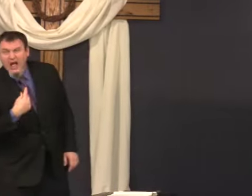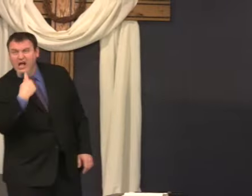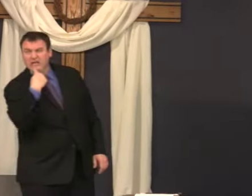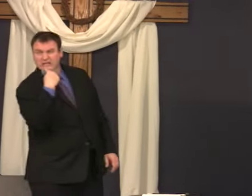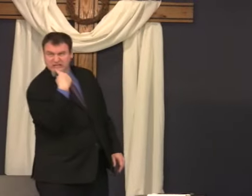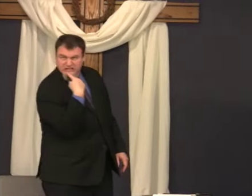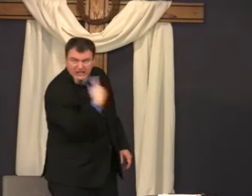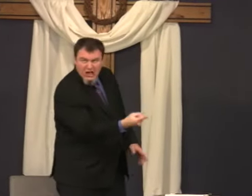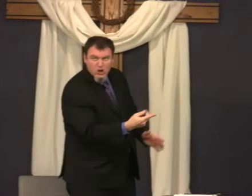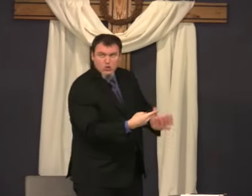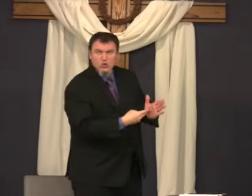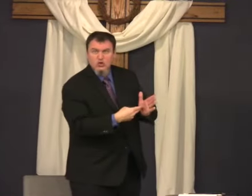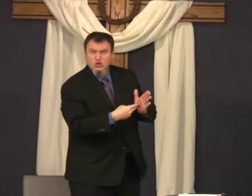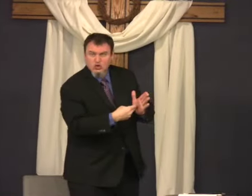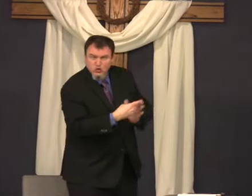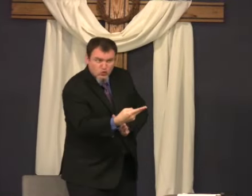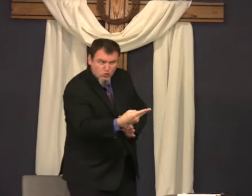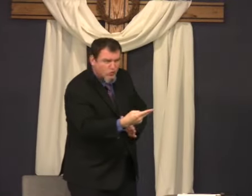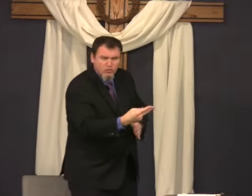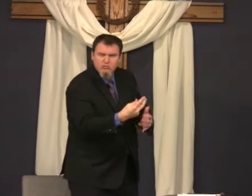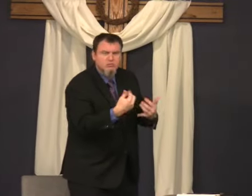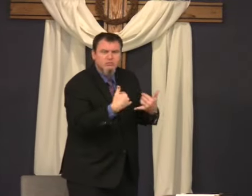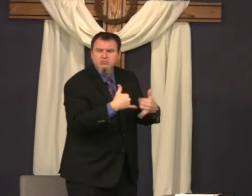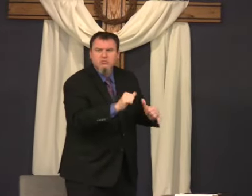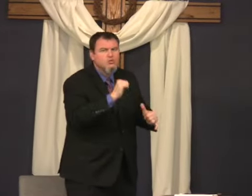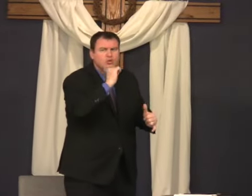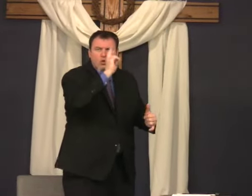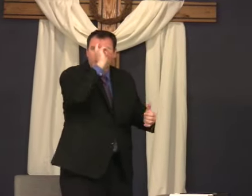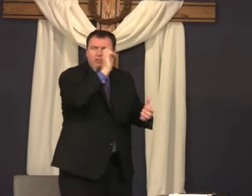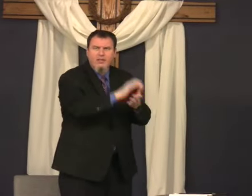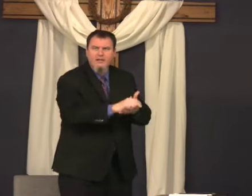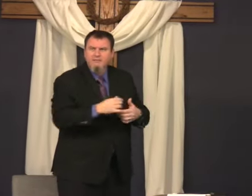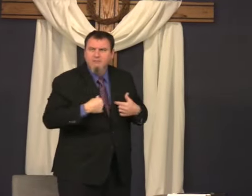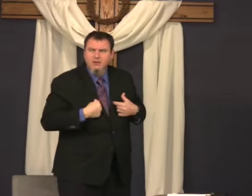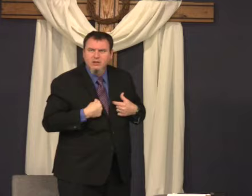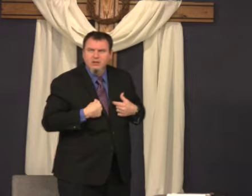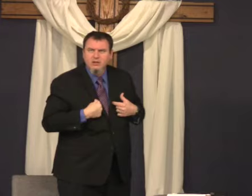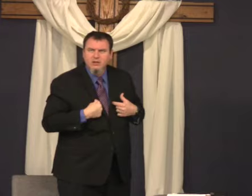that? He says, I tell you the truth. Ye believe me not.